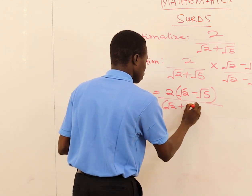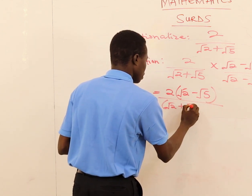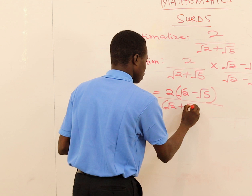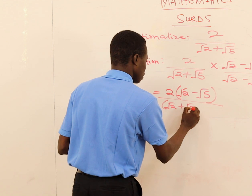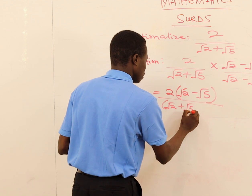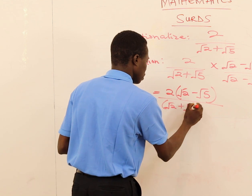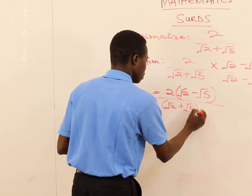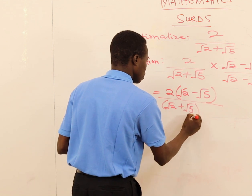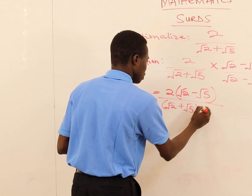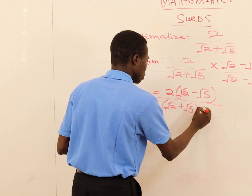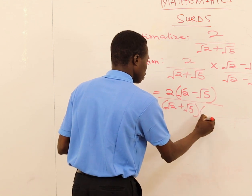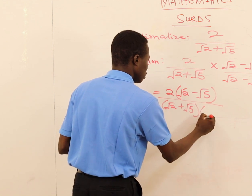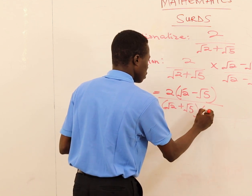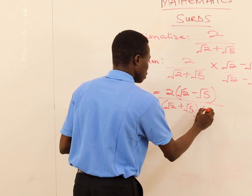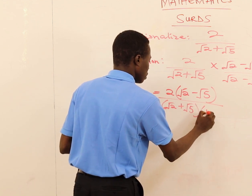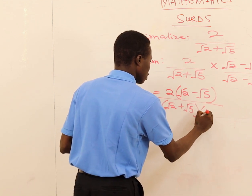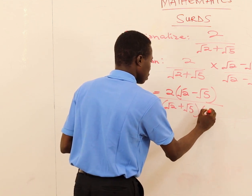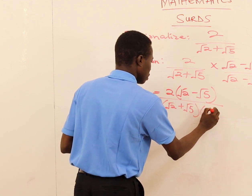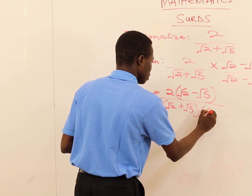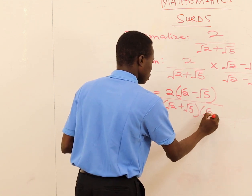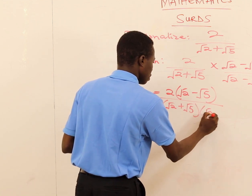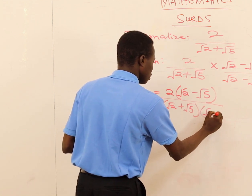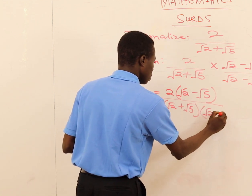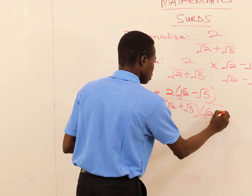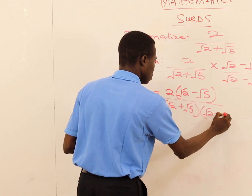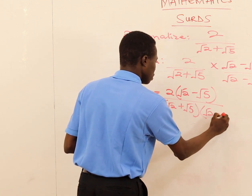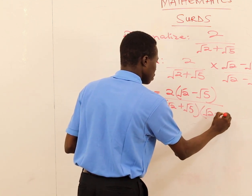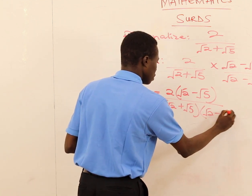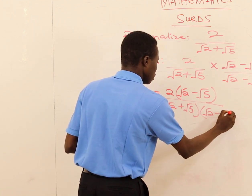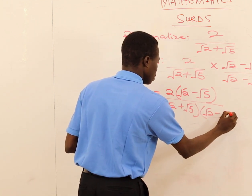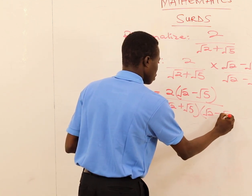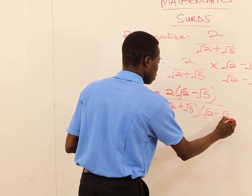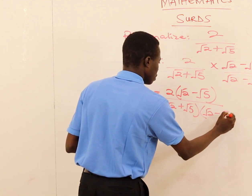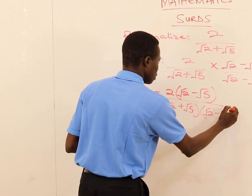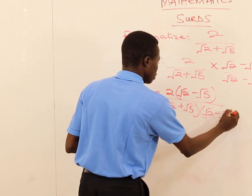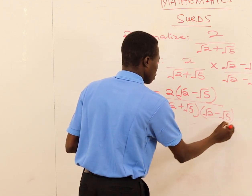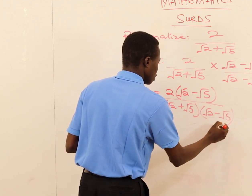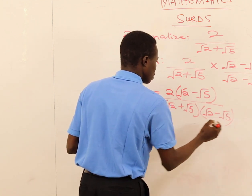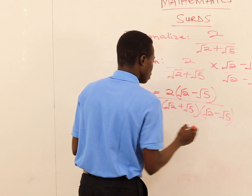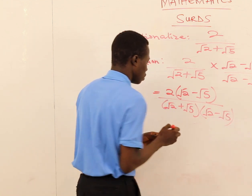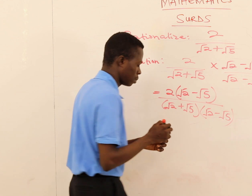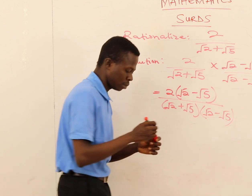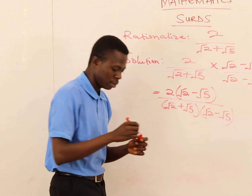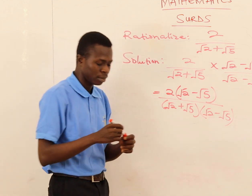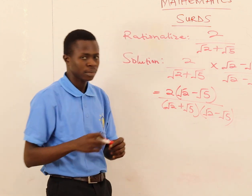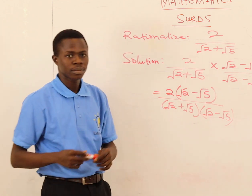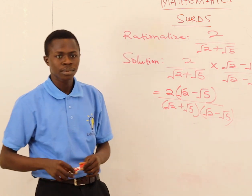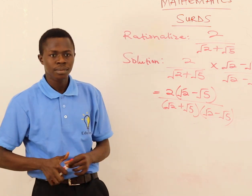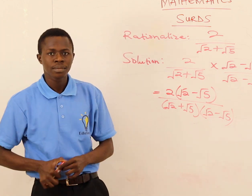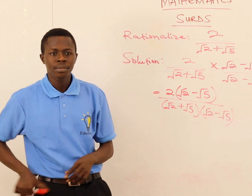the denominator square root of 2 plus square root of 5 multiplying the expression square root of 2 minus square root of